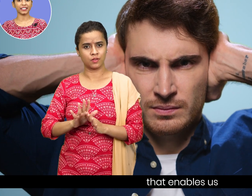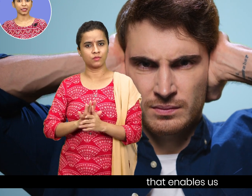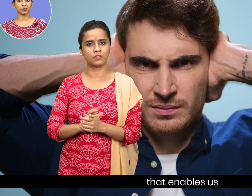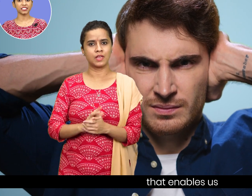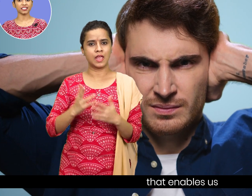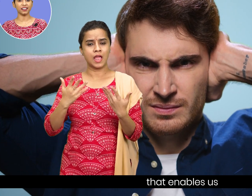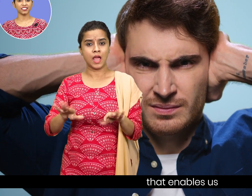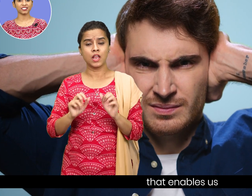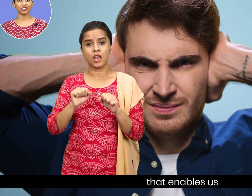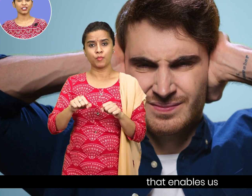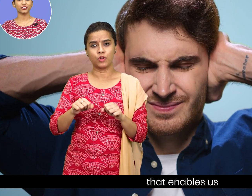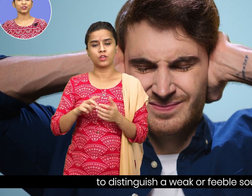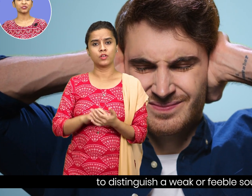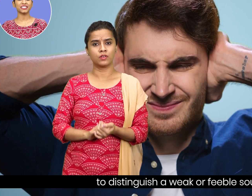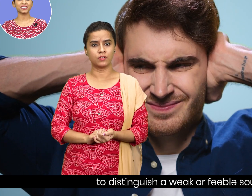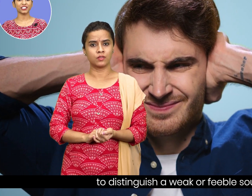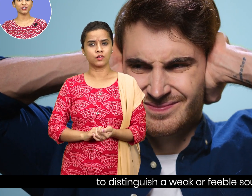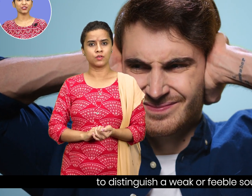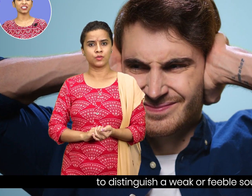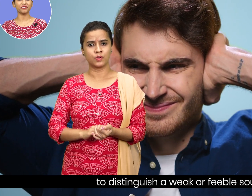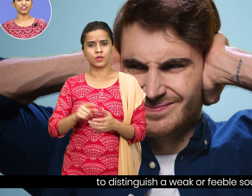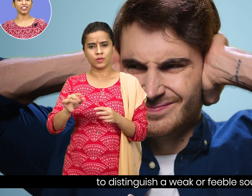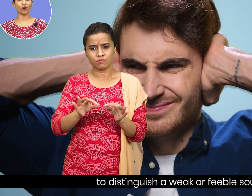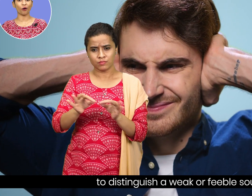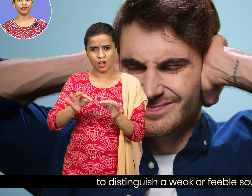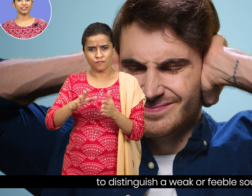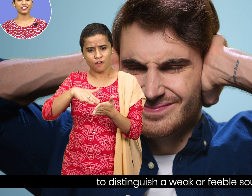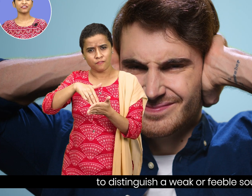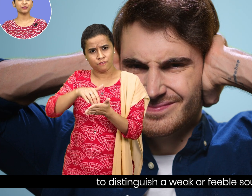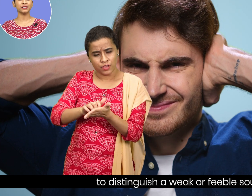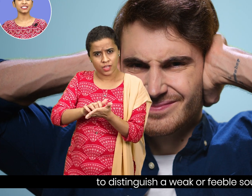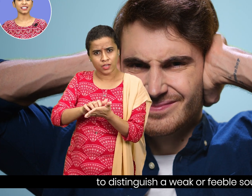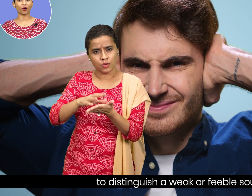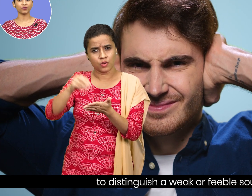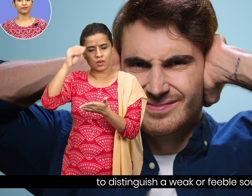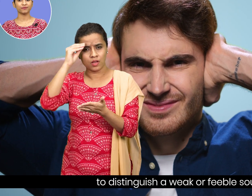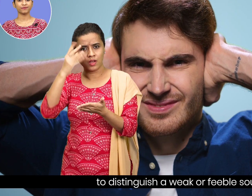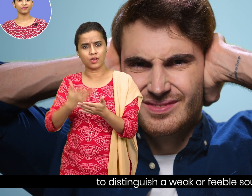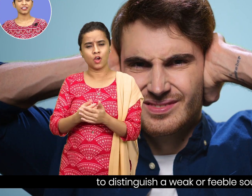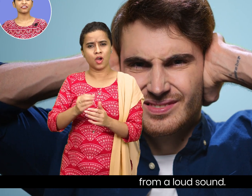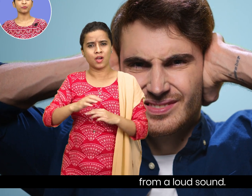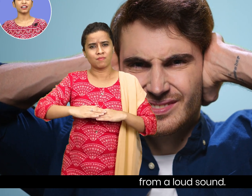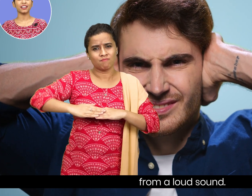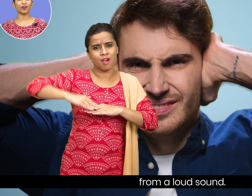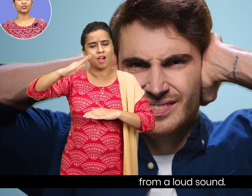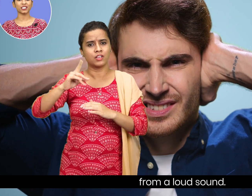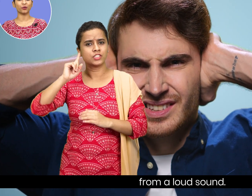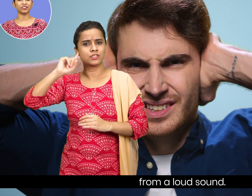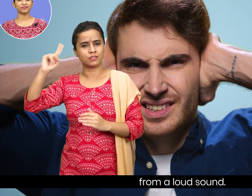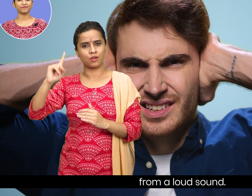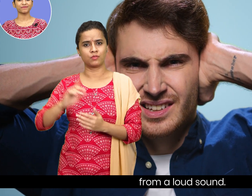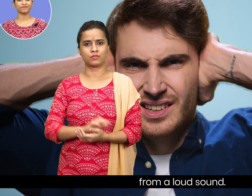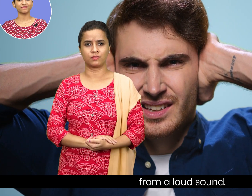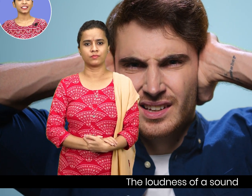that enables us to distinguish a weak or feeble sound from a loud